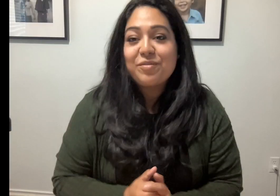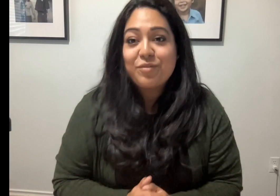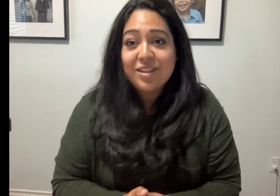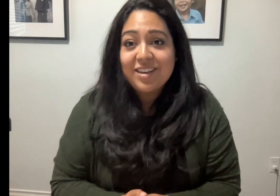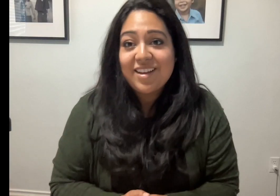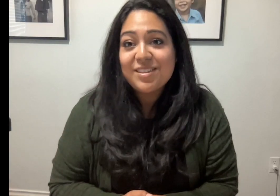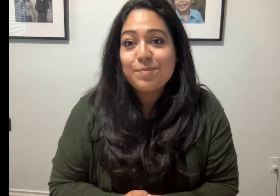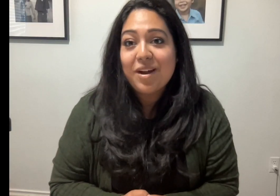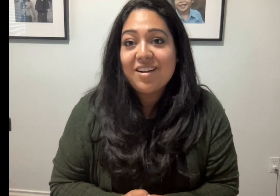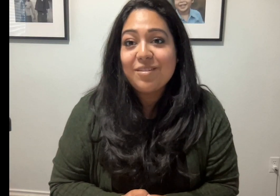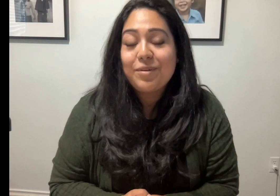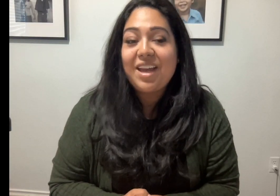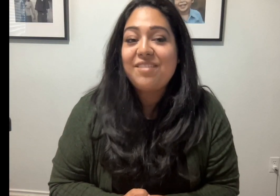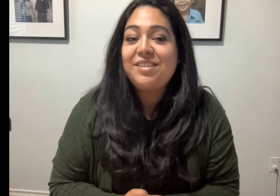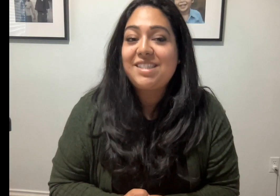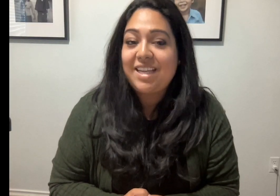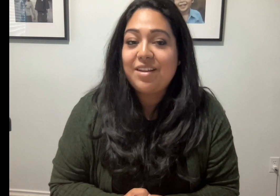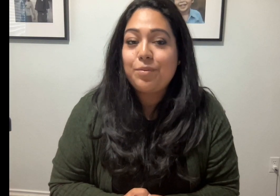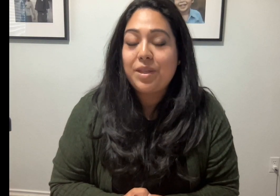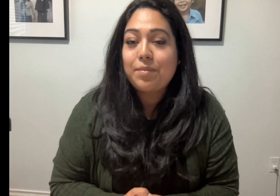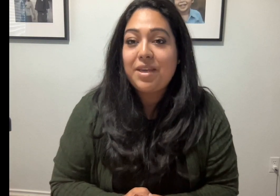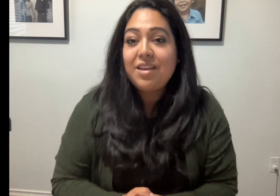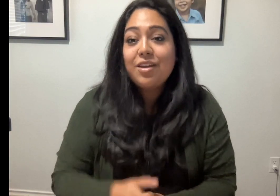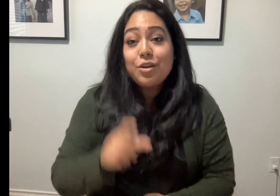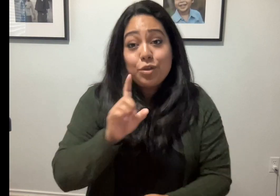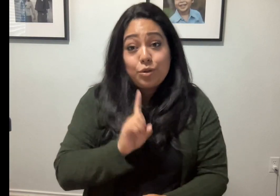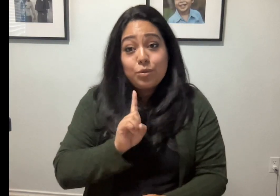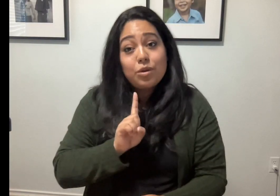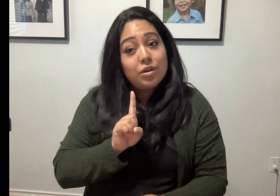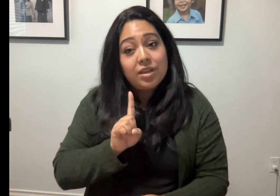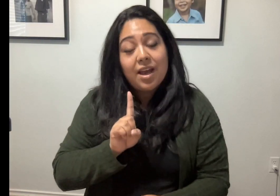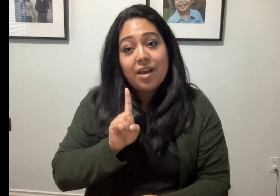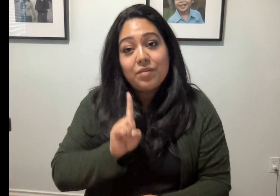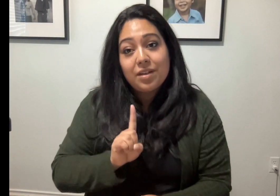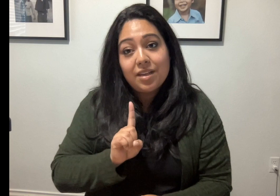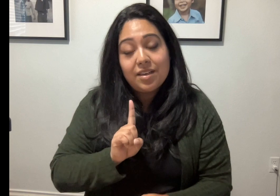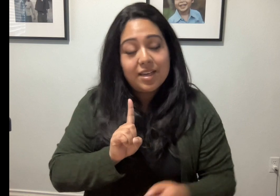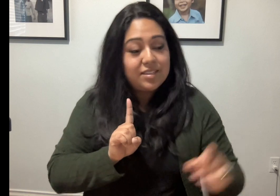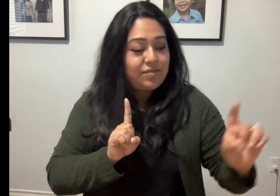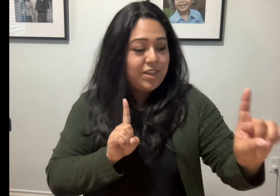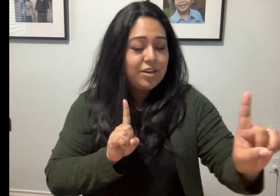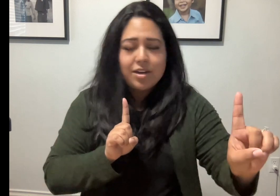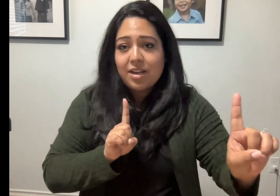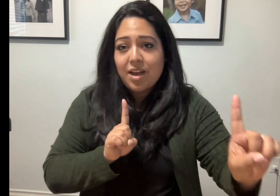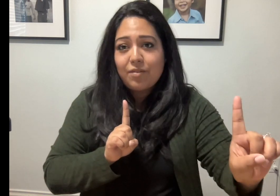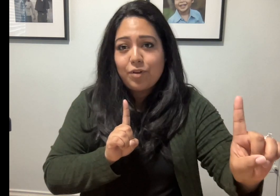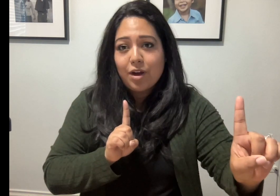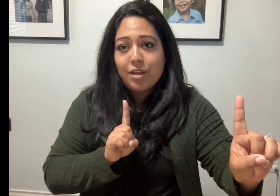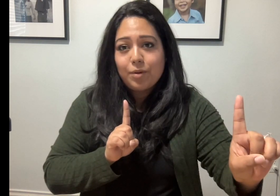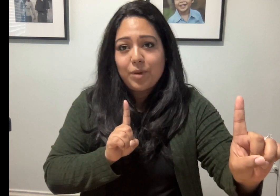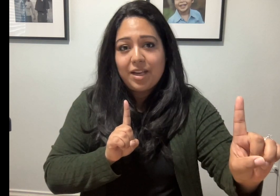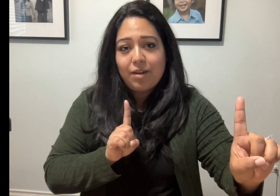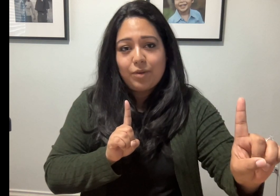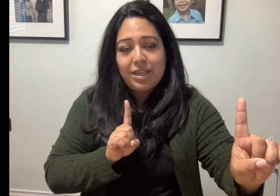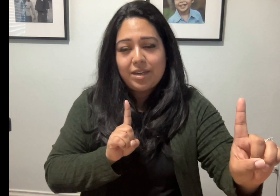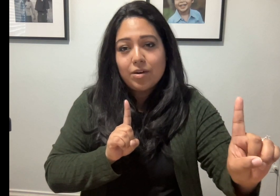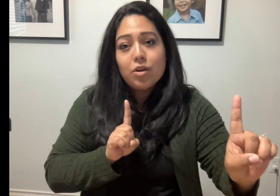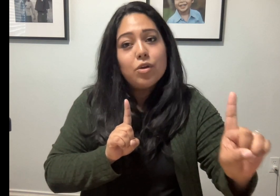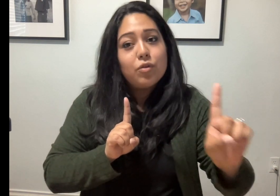For the next part, we have stand with me. You could have an index finger and have your other one out here for